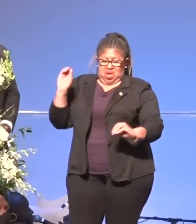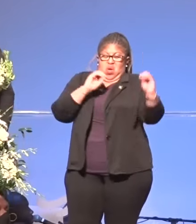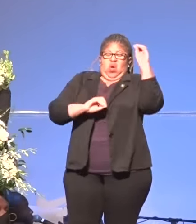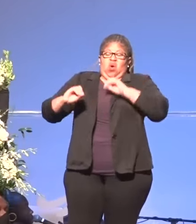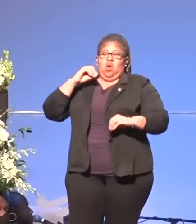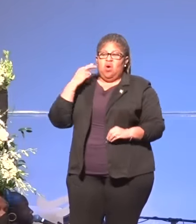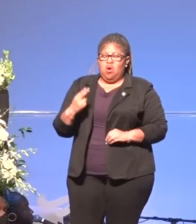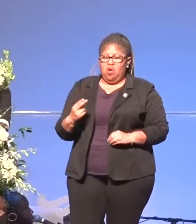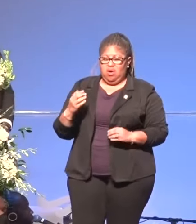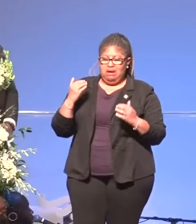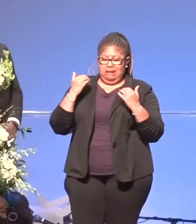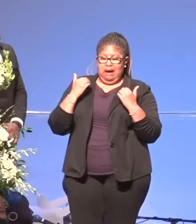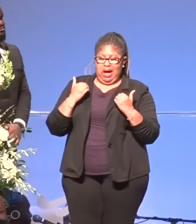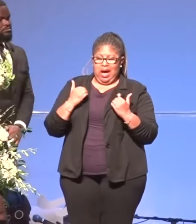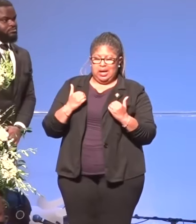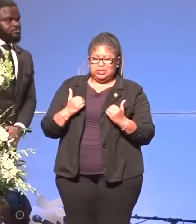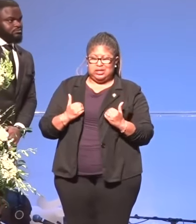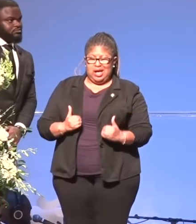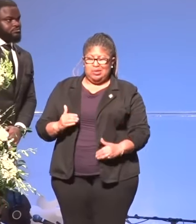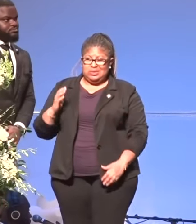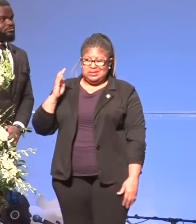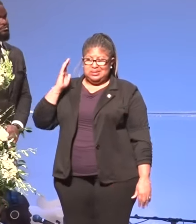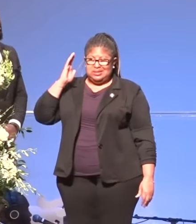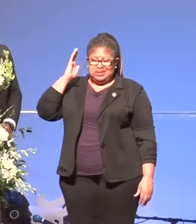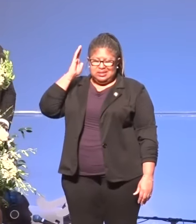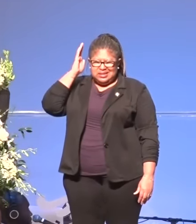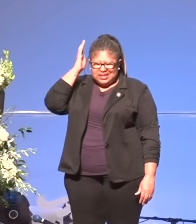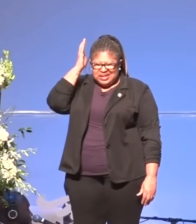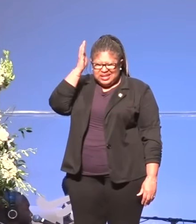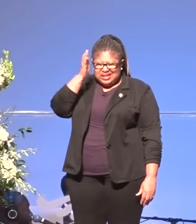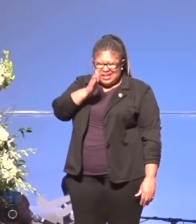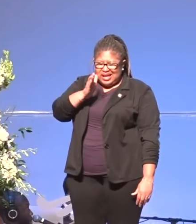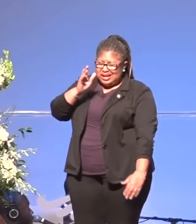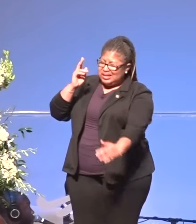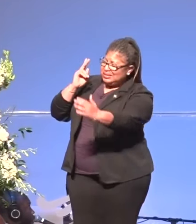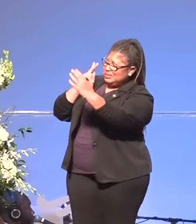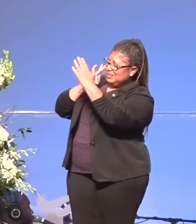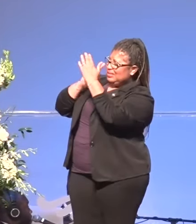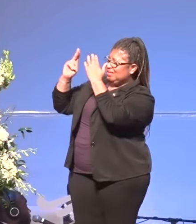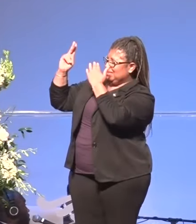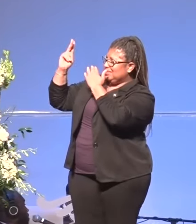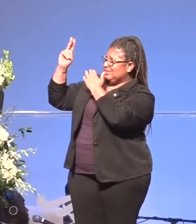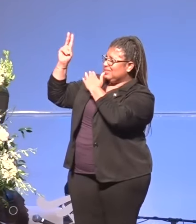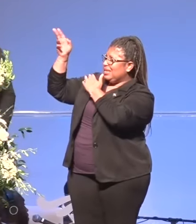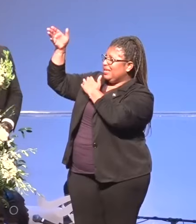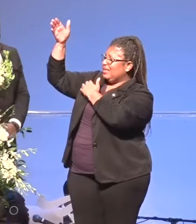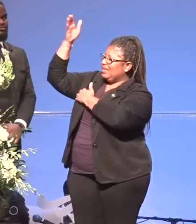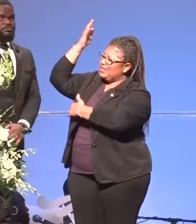oh, I shall see his face.